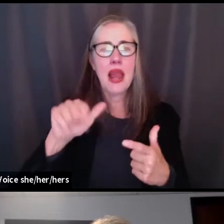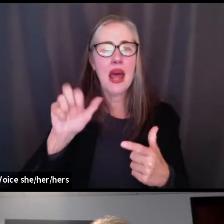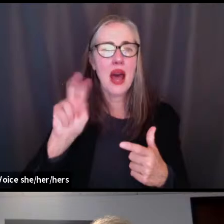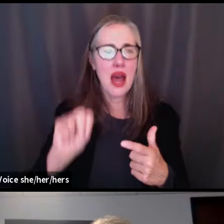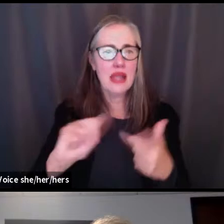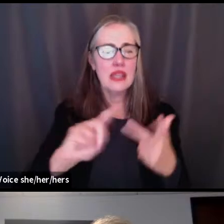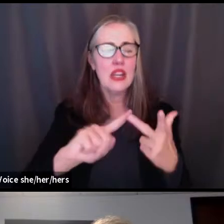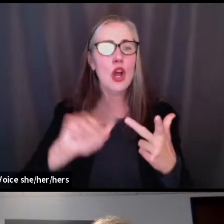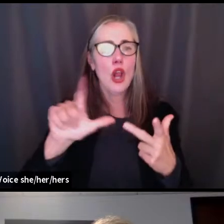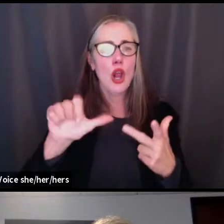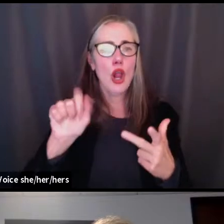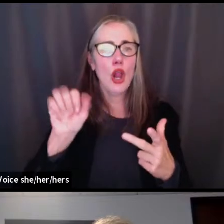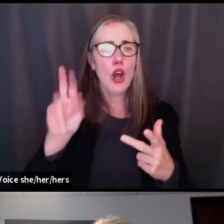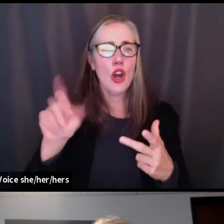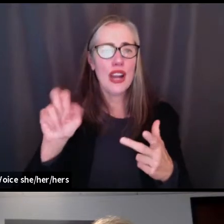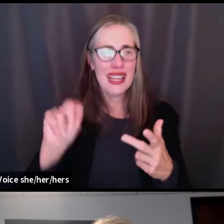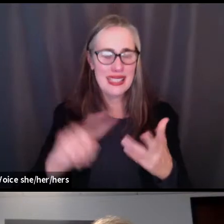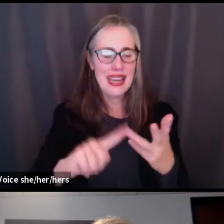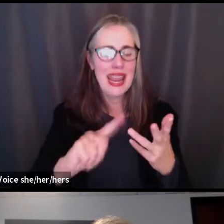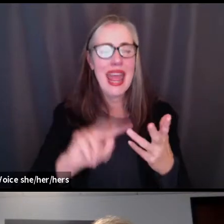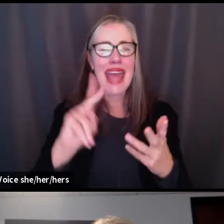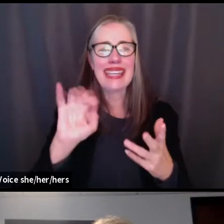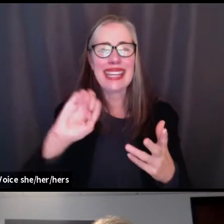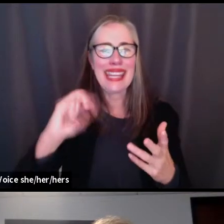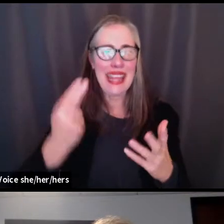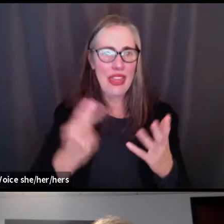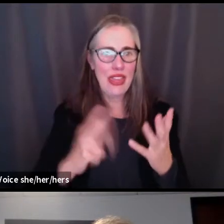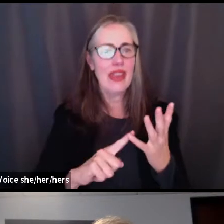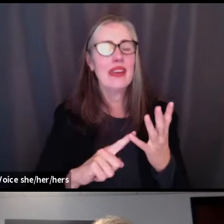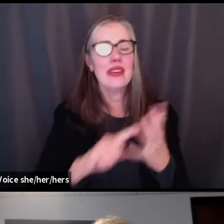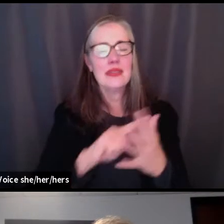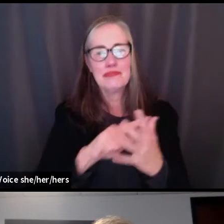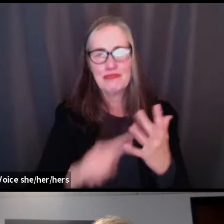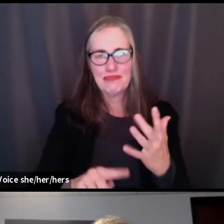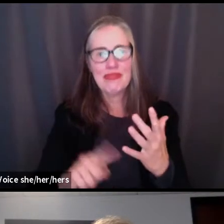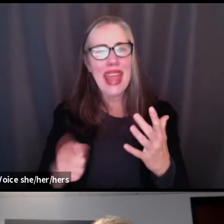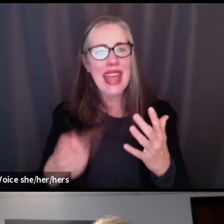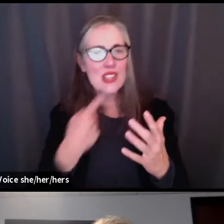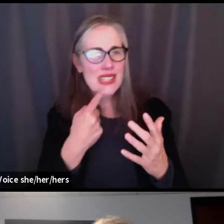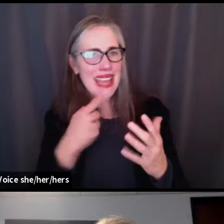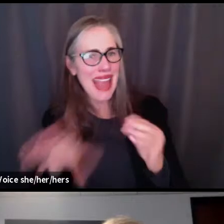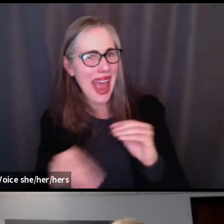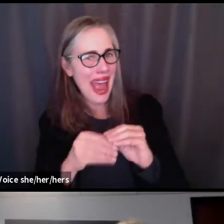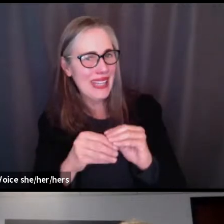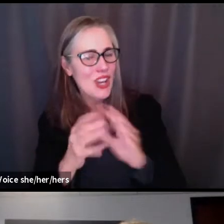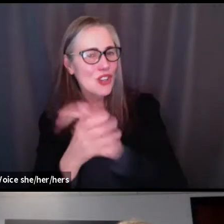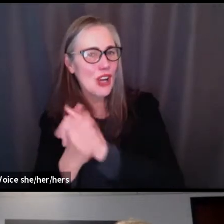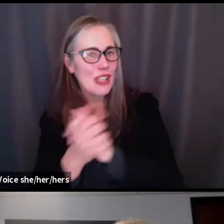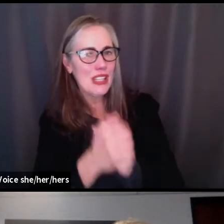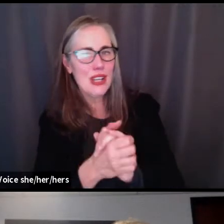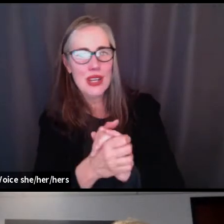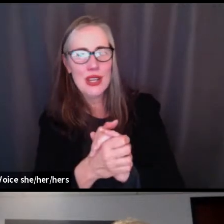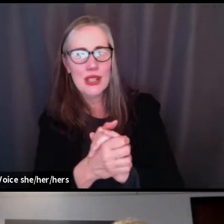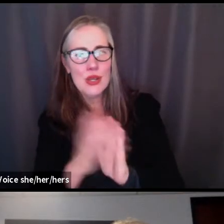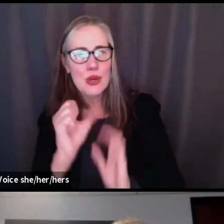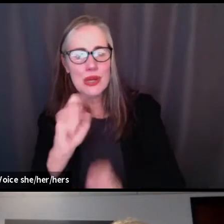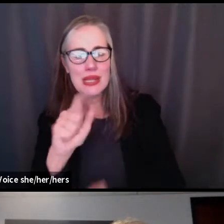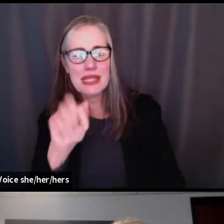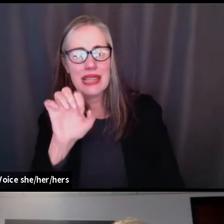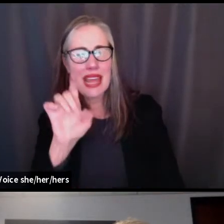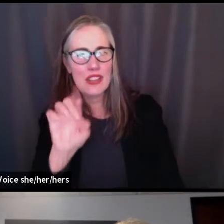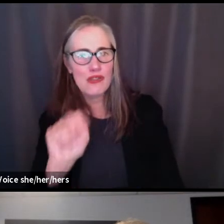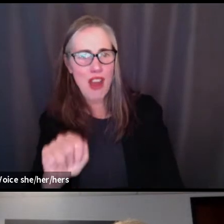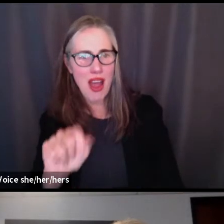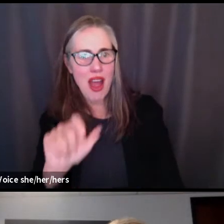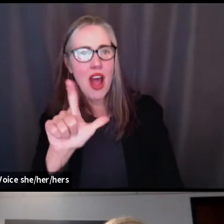Lawrence Saxon, and Keith Umamoto. And I also want to just on the side say congratulations to our own Sandra Lowe, who was